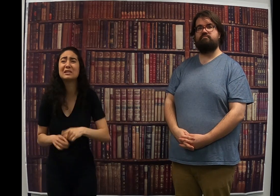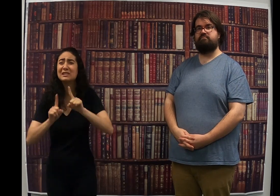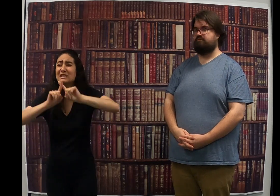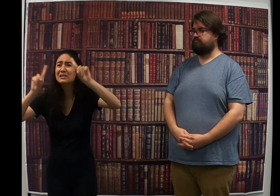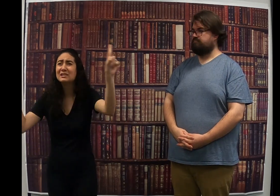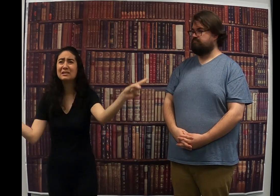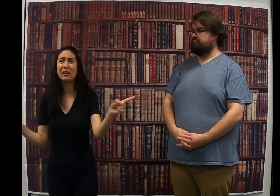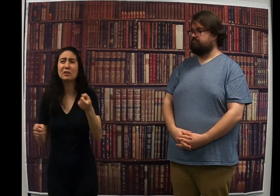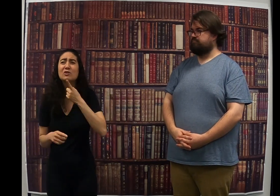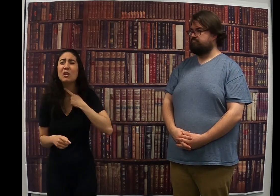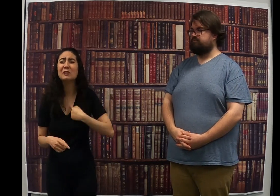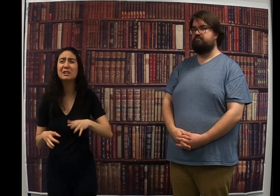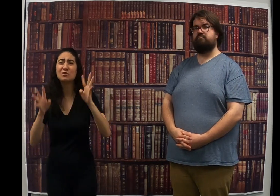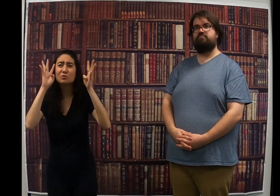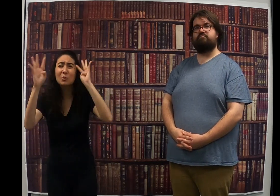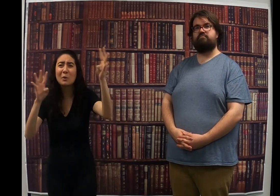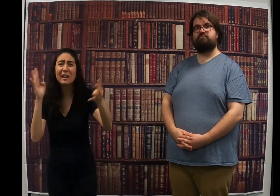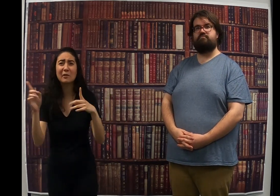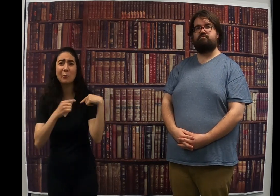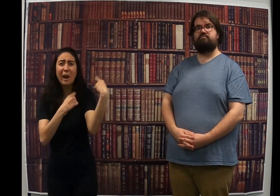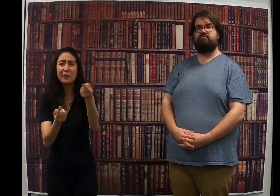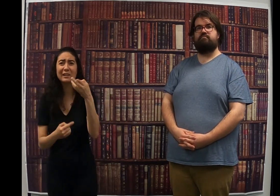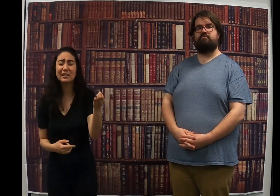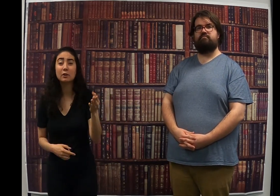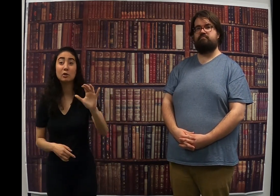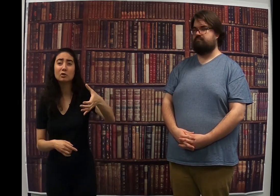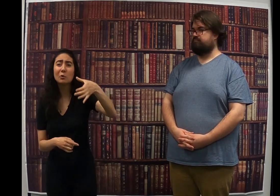is created. While he drinks, he is